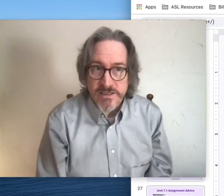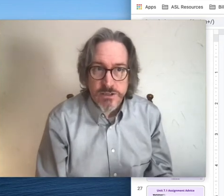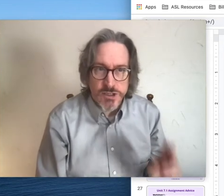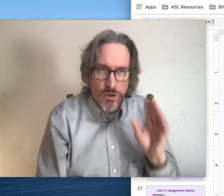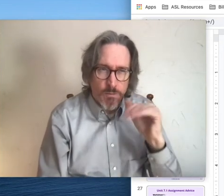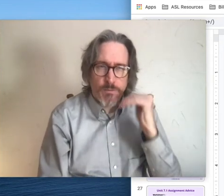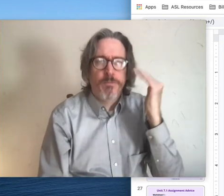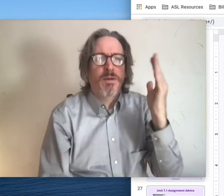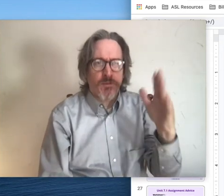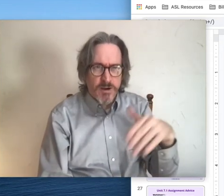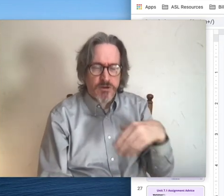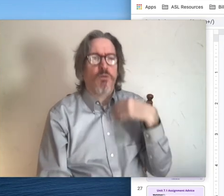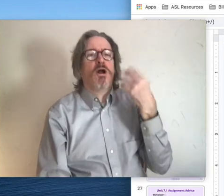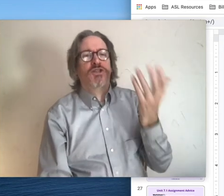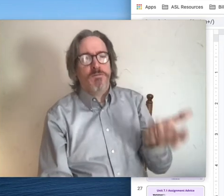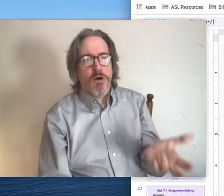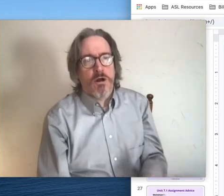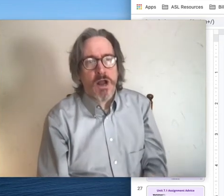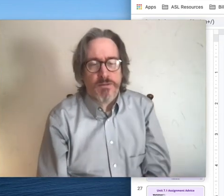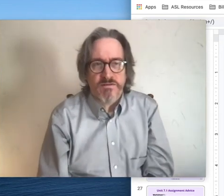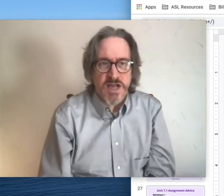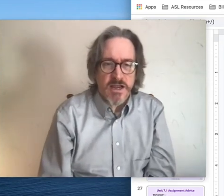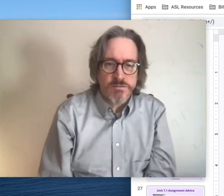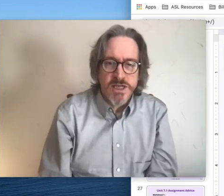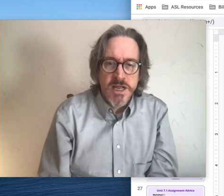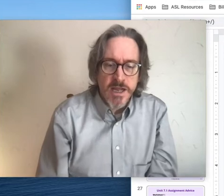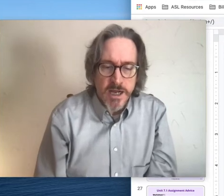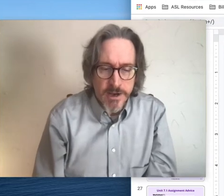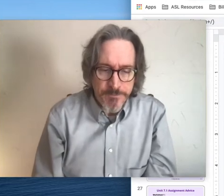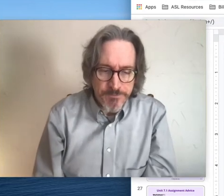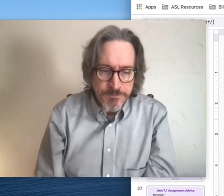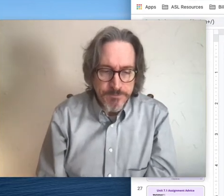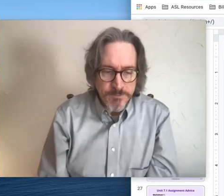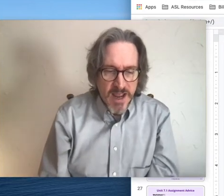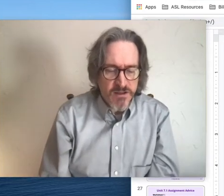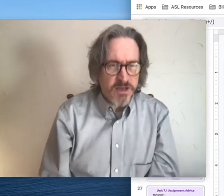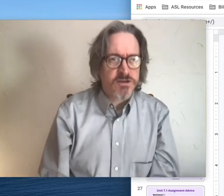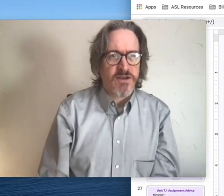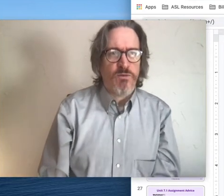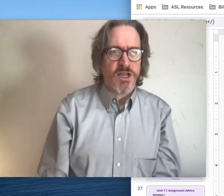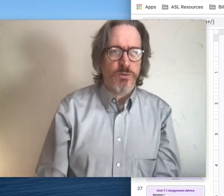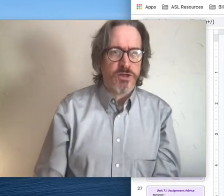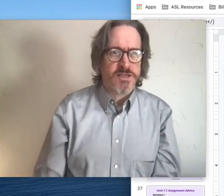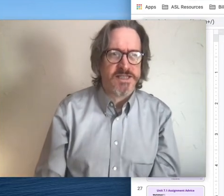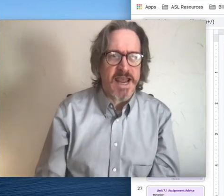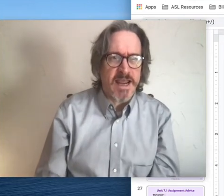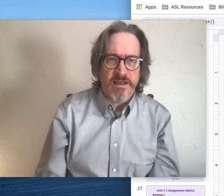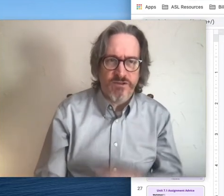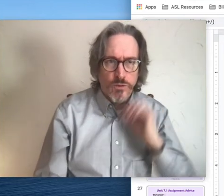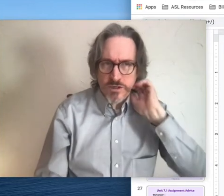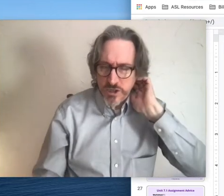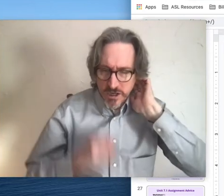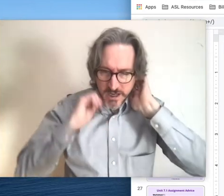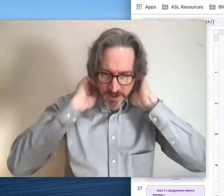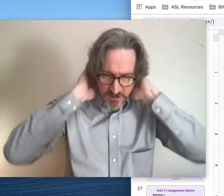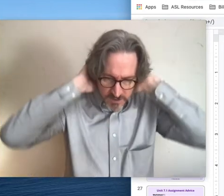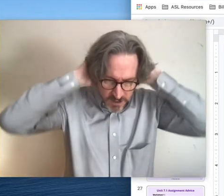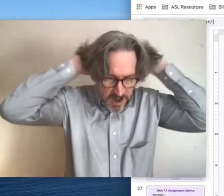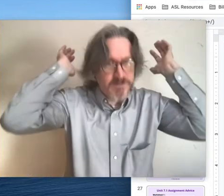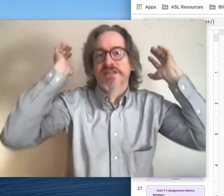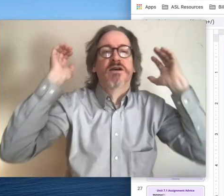to miss. So be prepared to watch them a couple of times. And think to yourself what you would say if you were talking